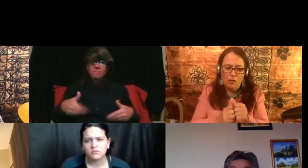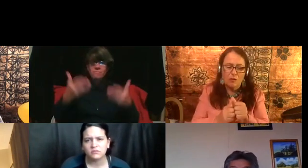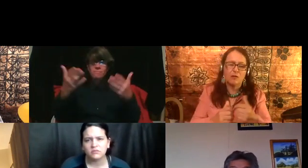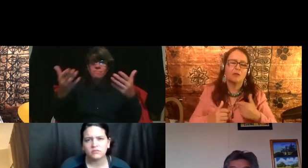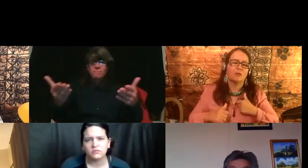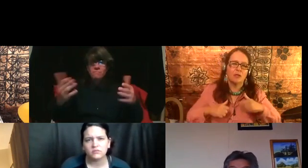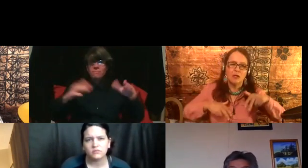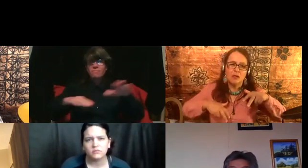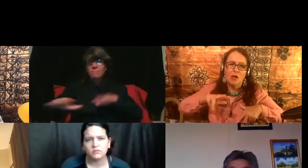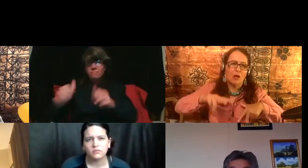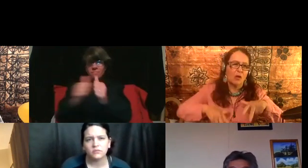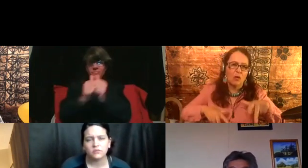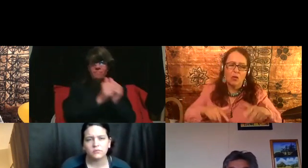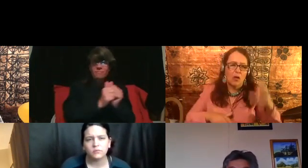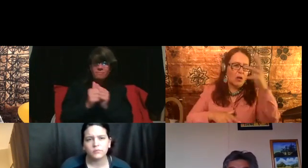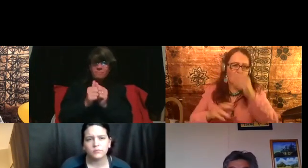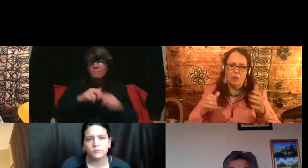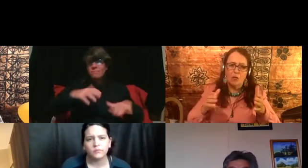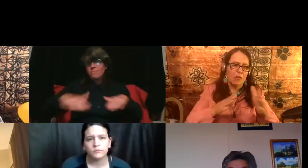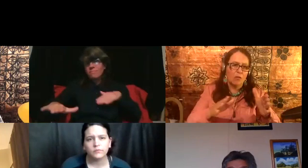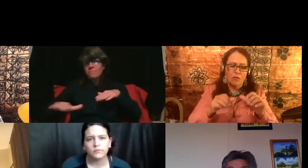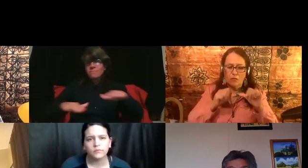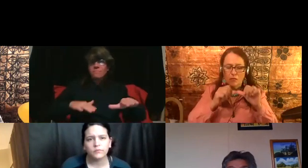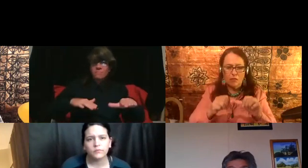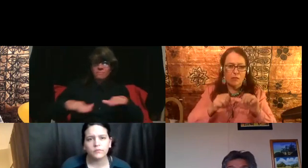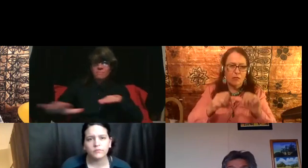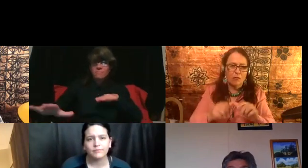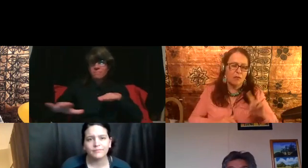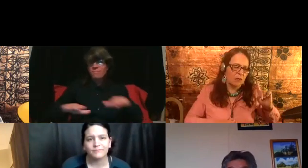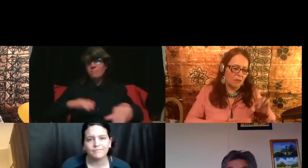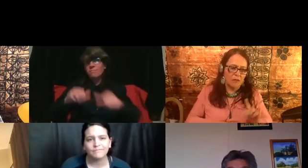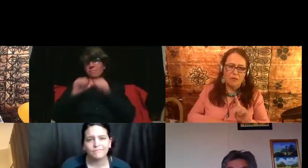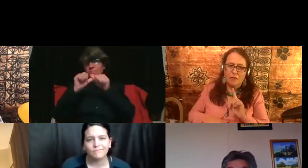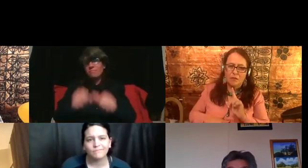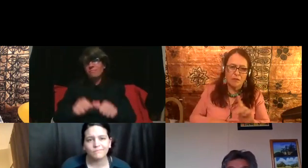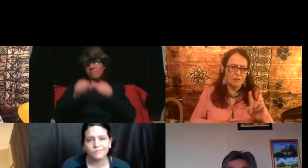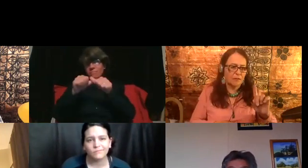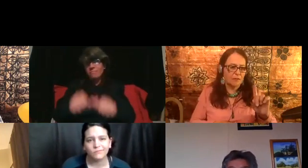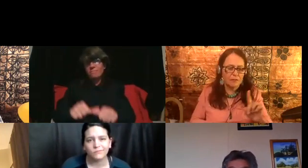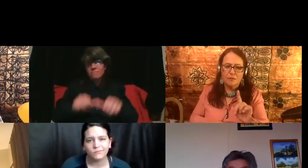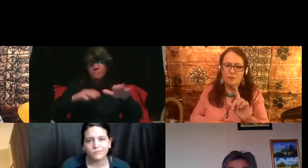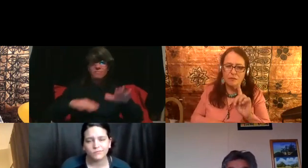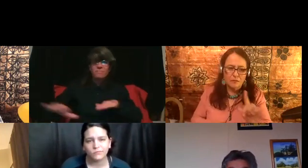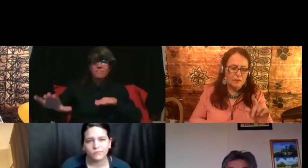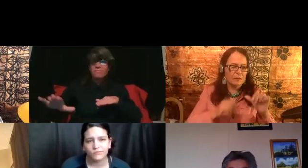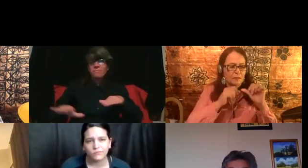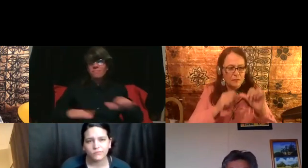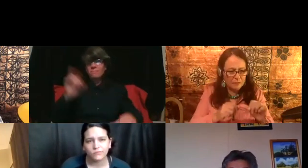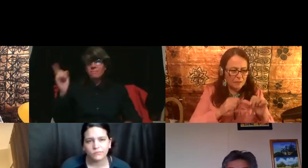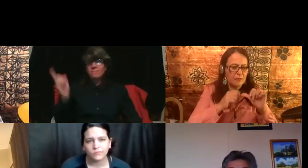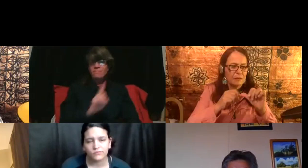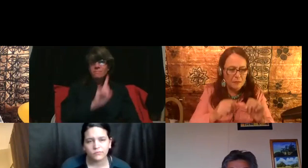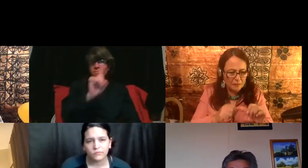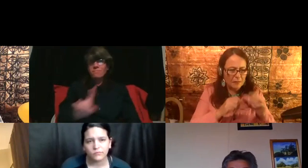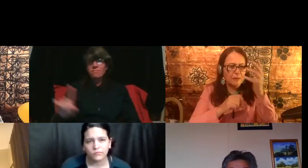na shanga, she na shanga, she na shanga, ako hojo,